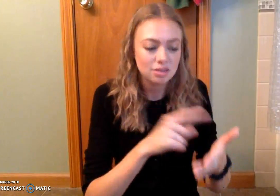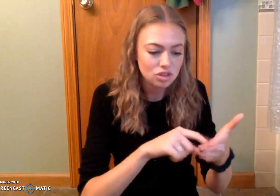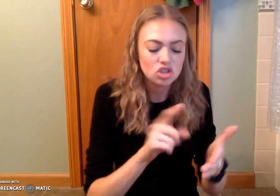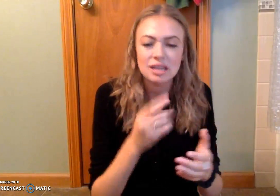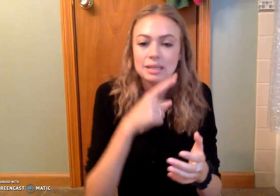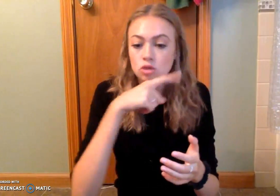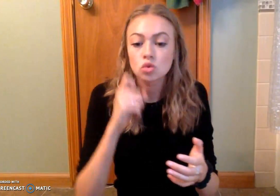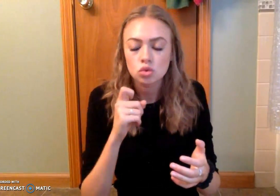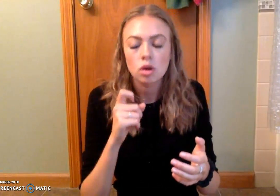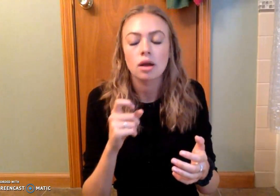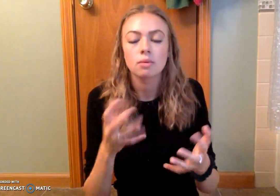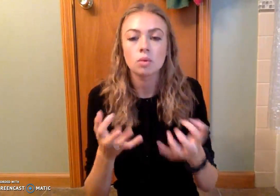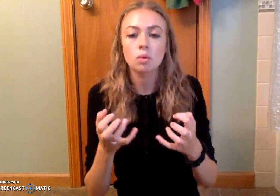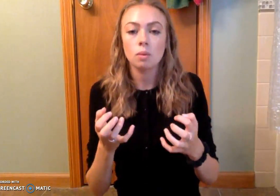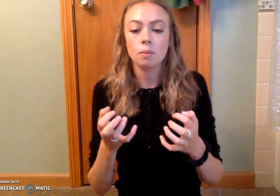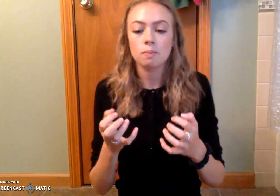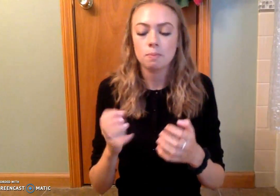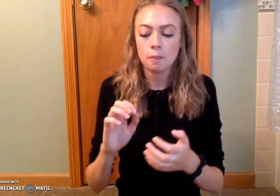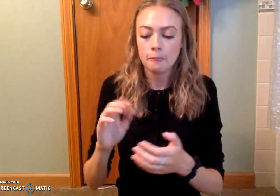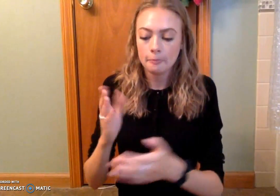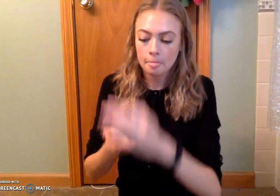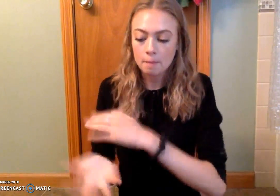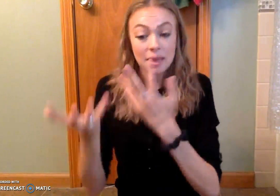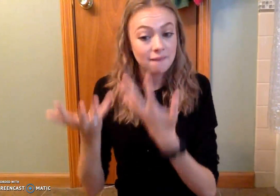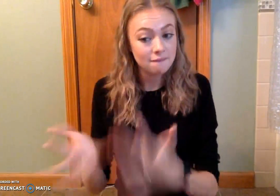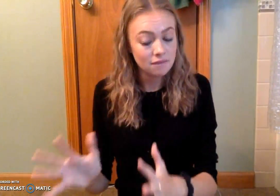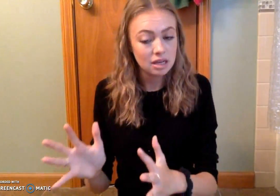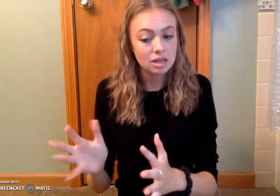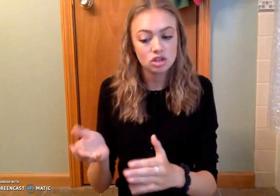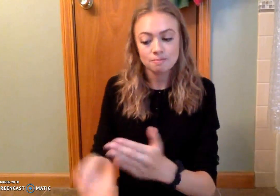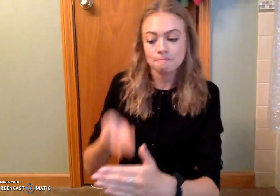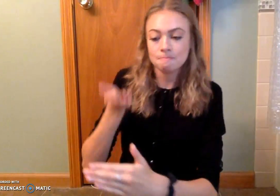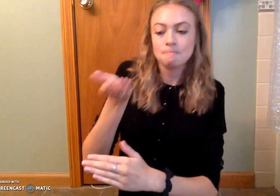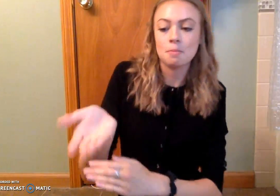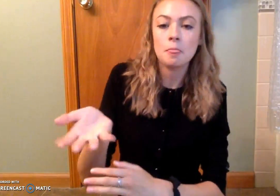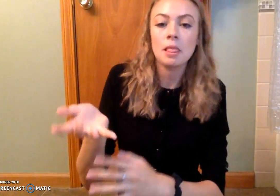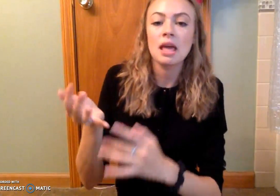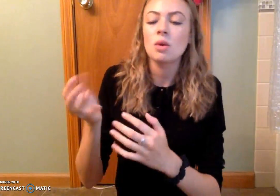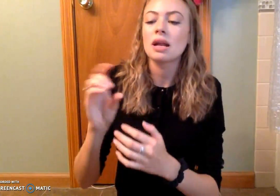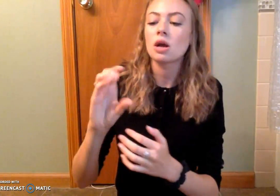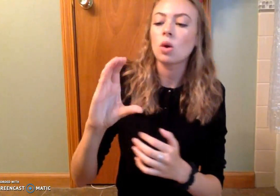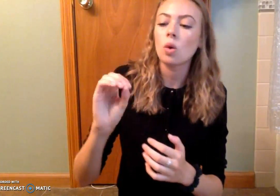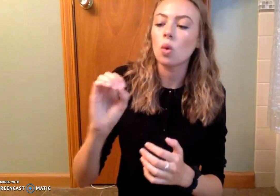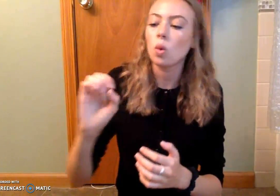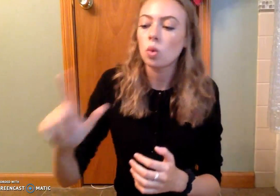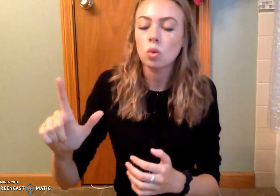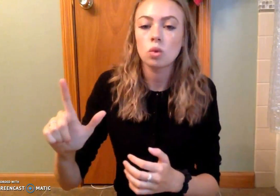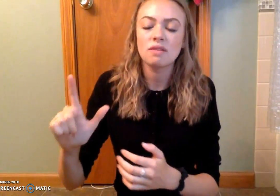After it's baked, take it out of the oven and allow it to sit for about 10 minutes. And go ahead and serve it up to your friends.